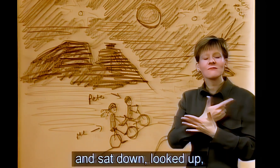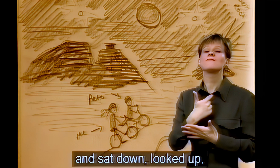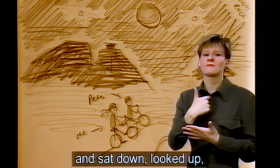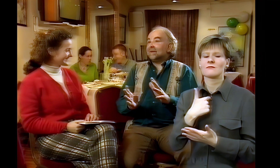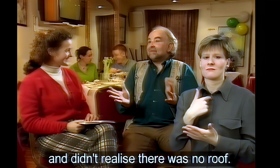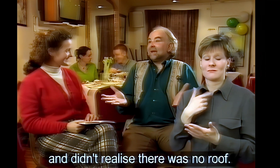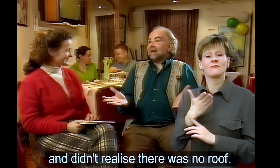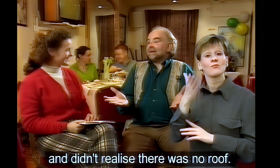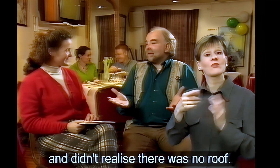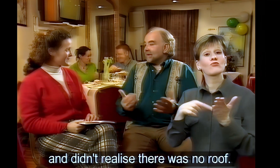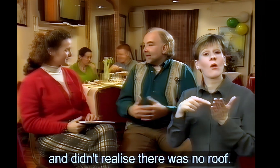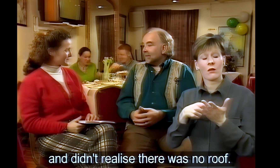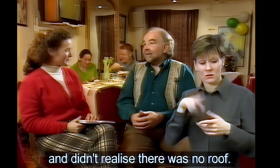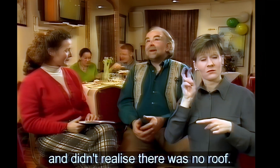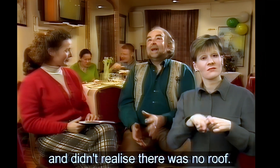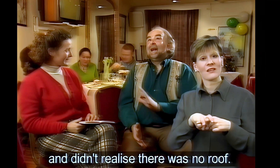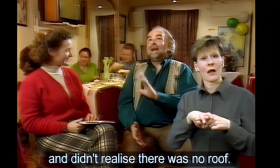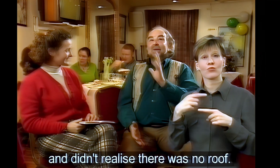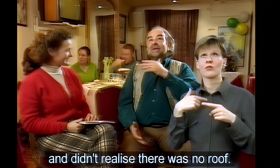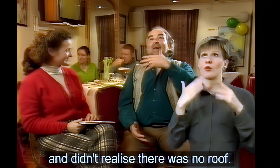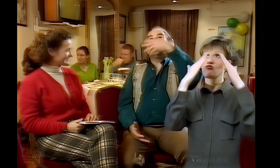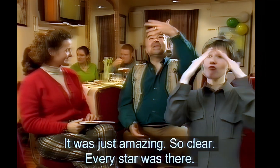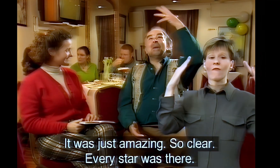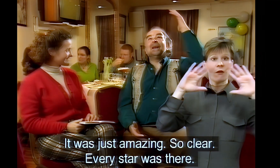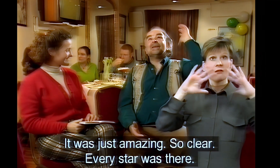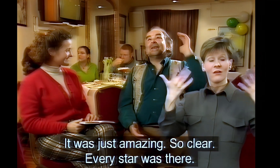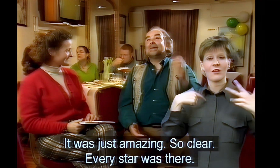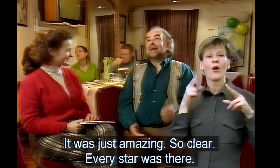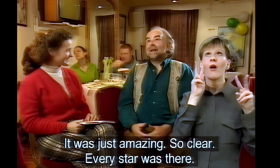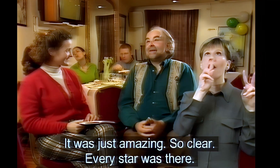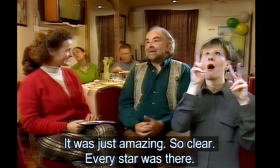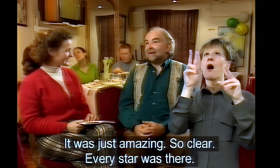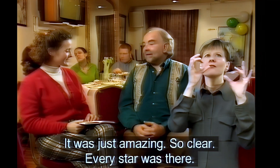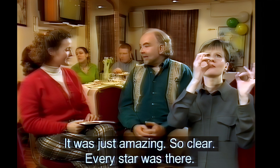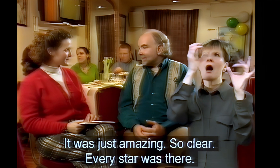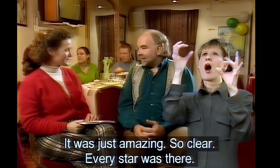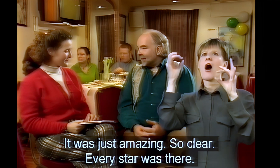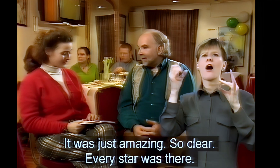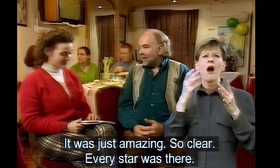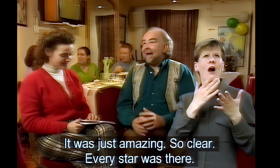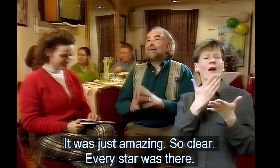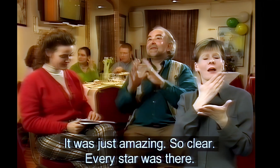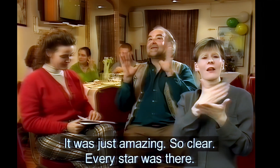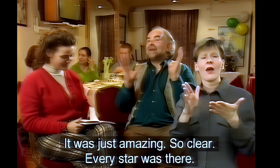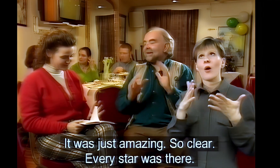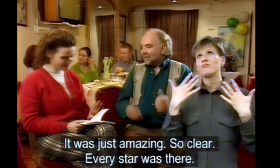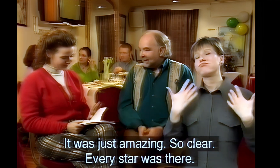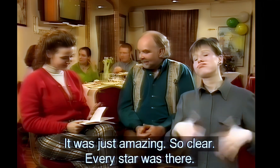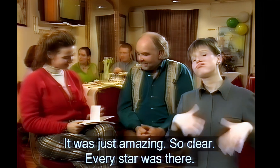up and didn't realise there was no roof, and it was just amazing. It was the clearest night I've ever seen in my life, and every star was there. It was